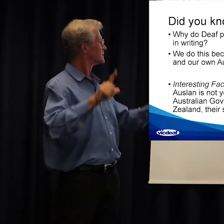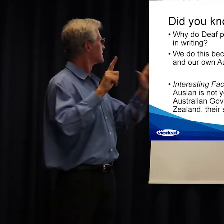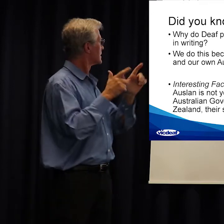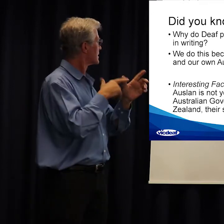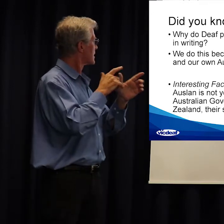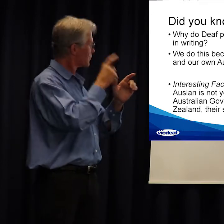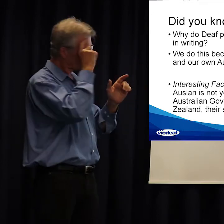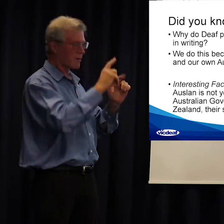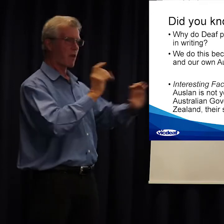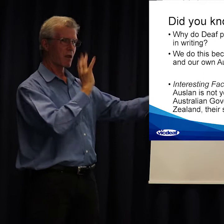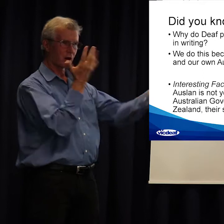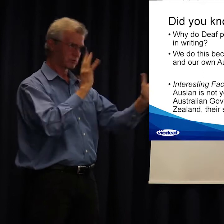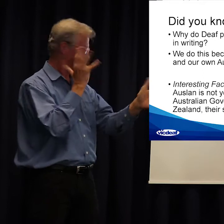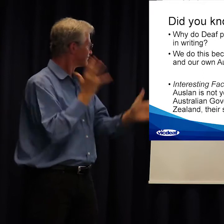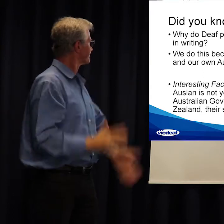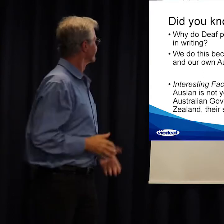own language called Auslan.